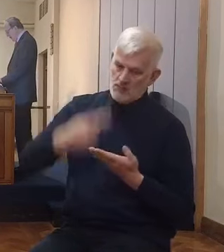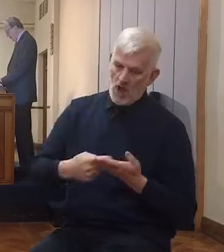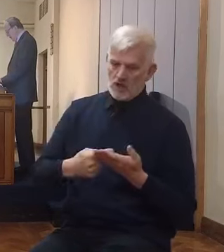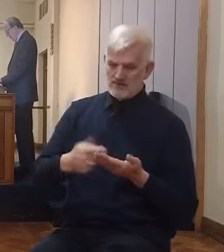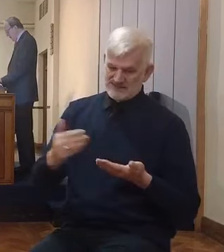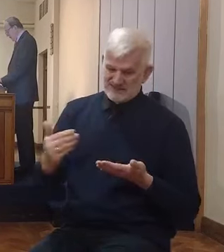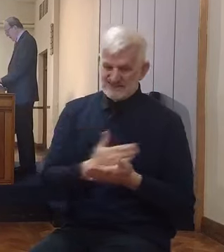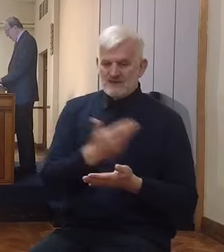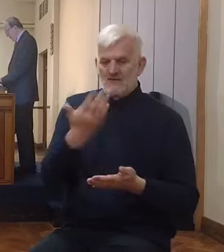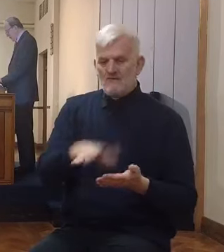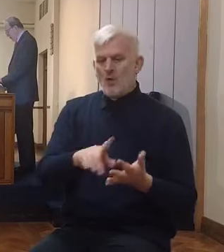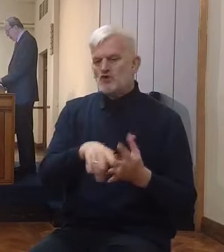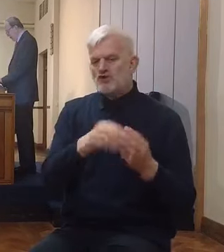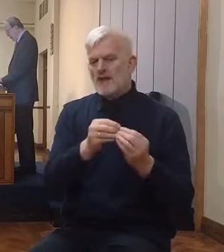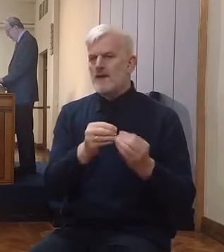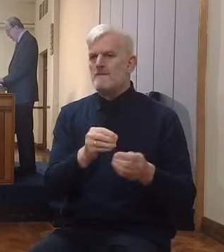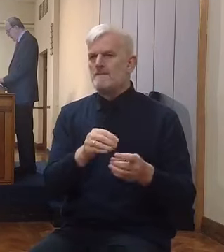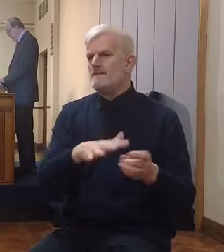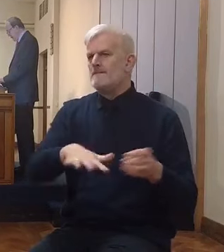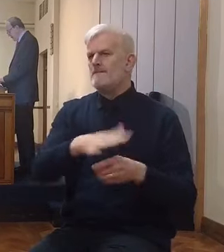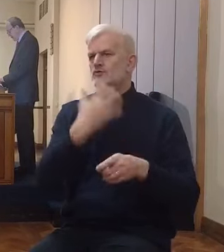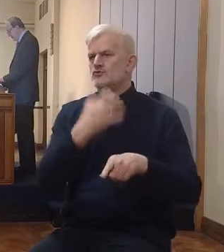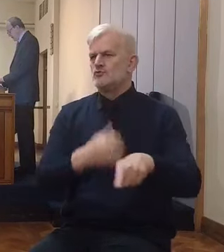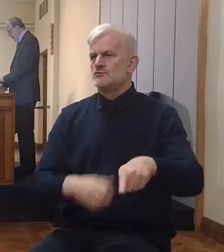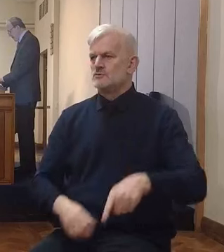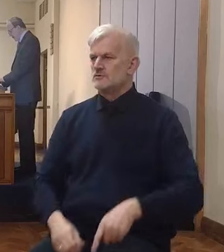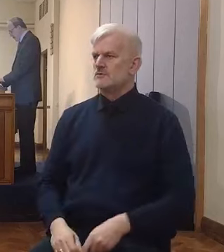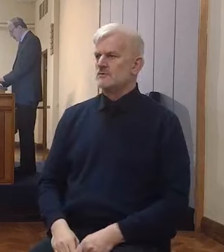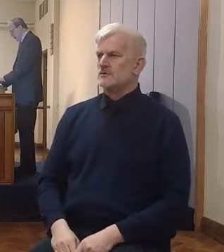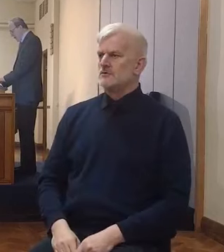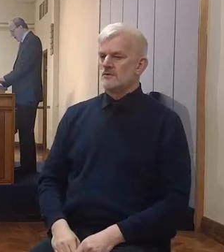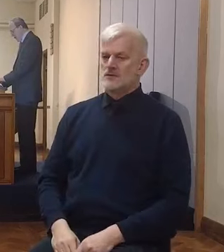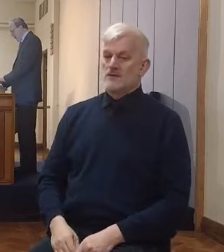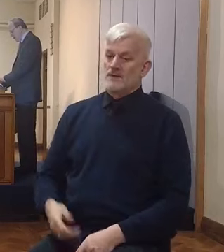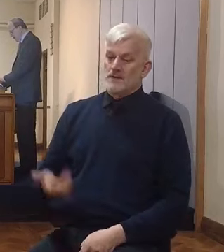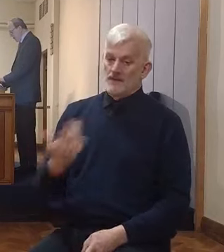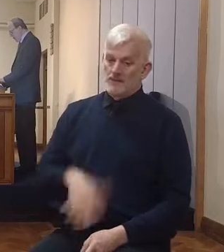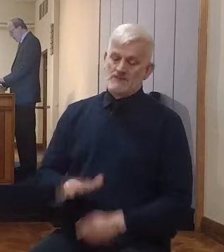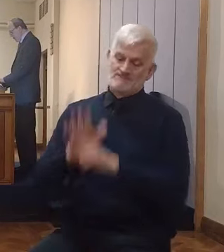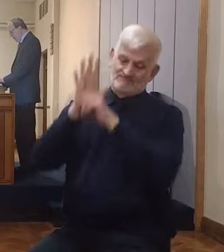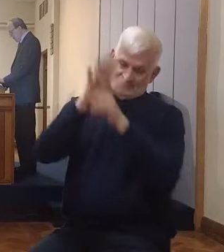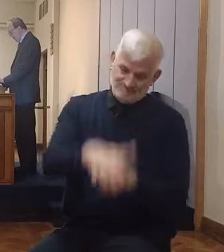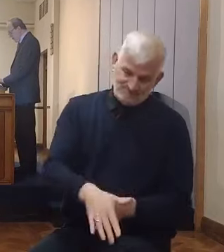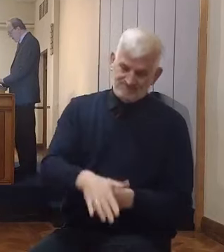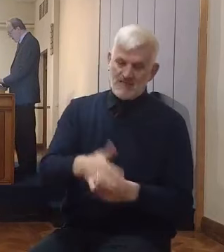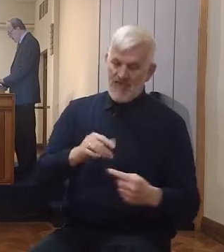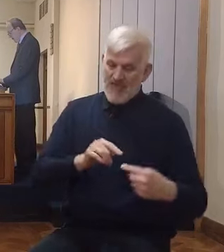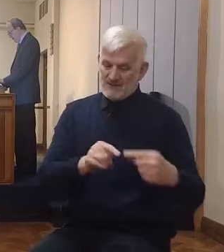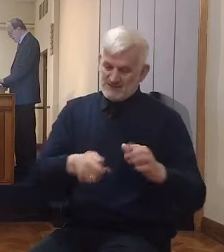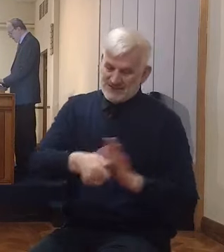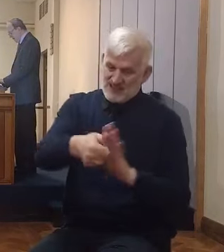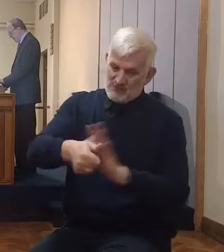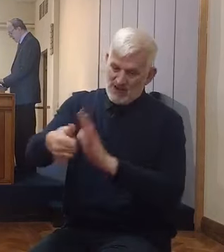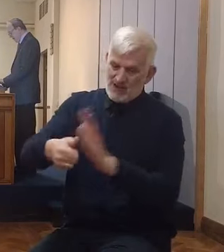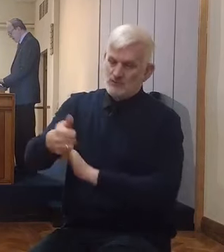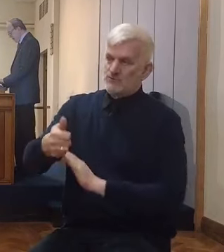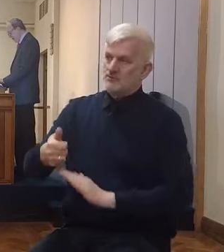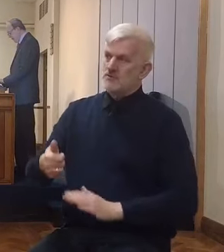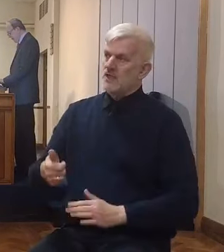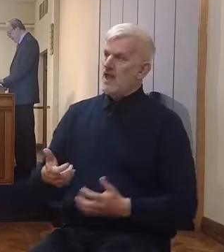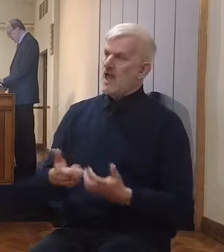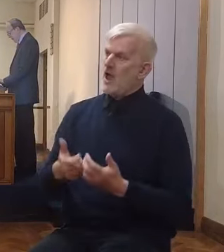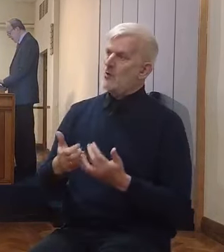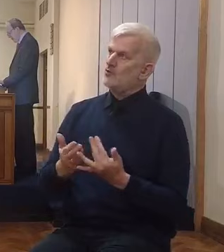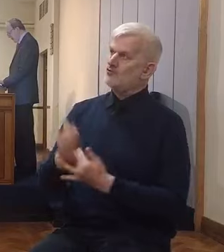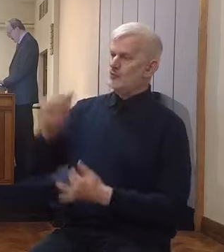thee will we push down our enemies, through thy name will we tread them under that rise